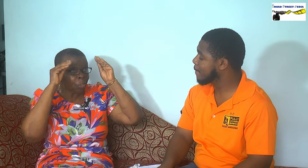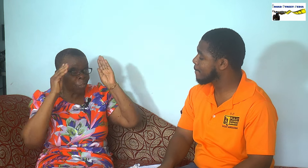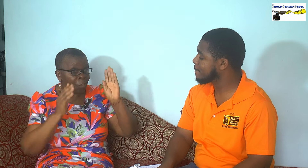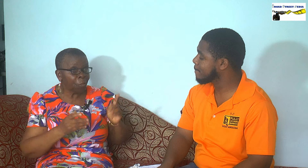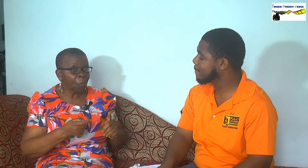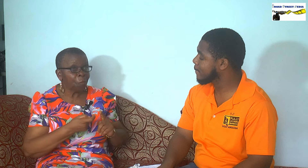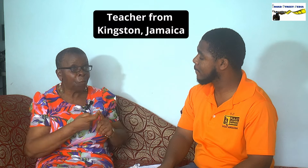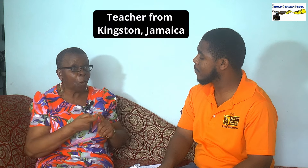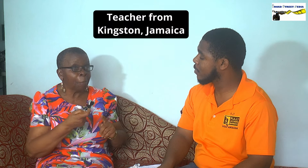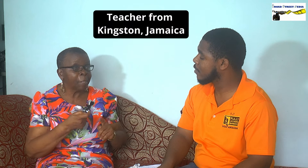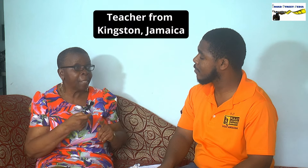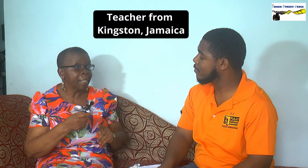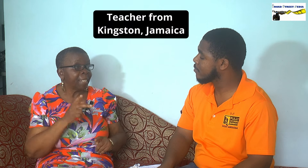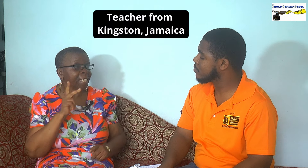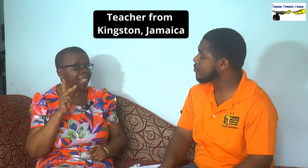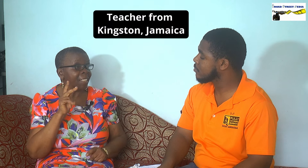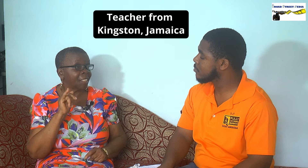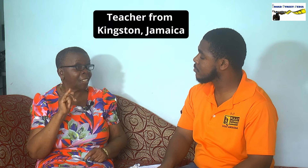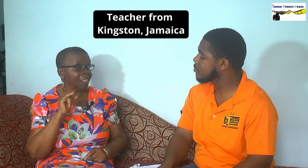Teachers from Kingston